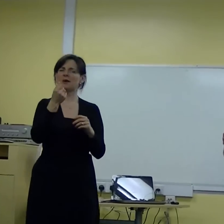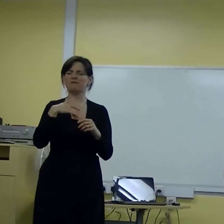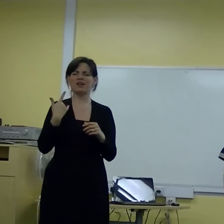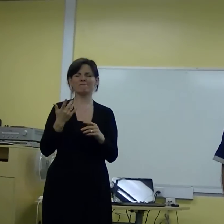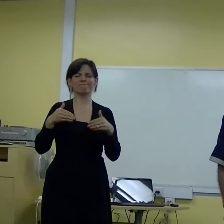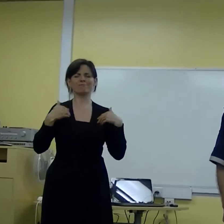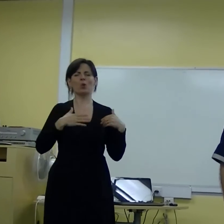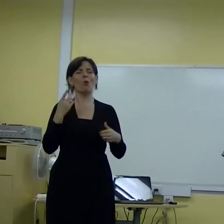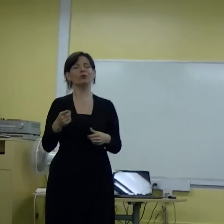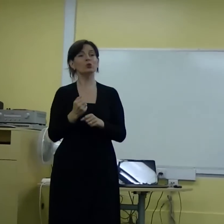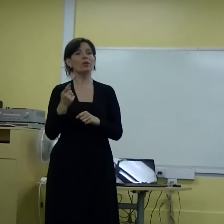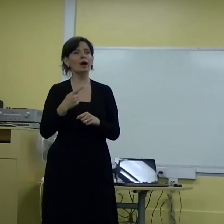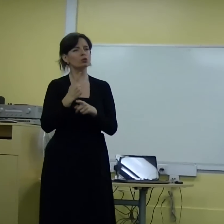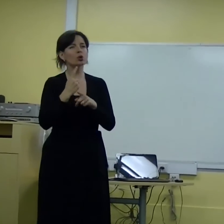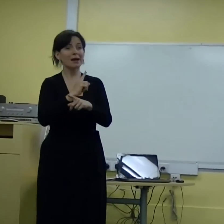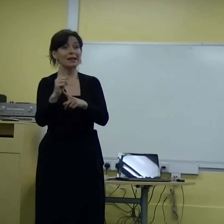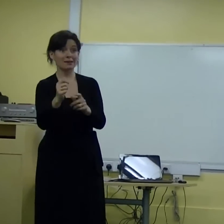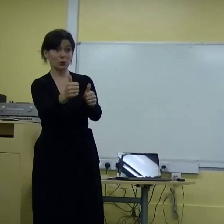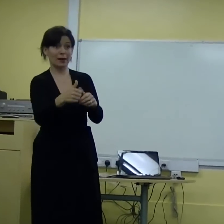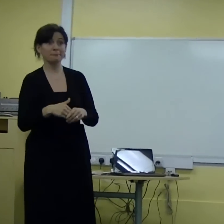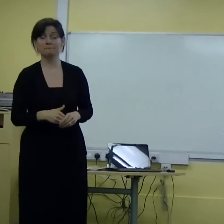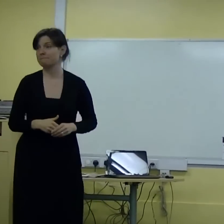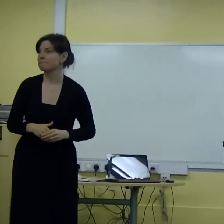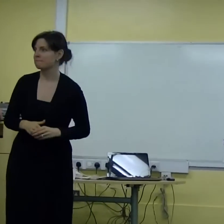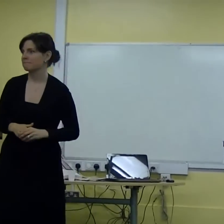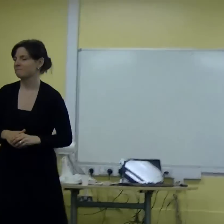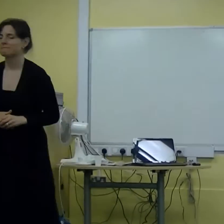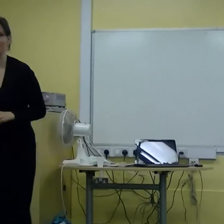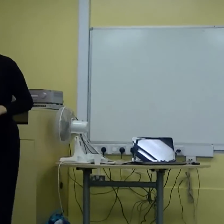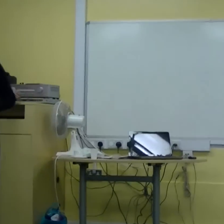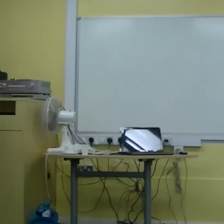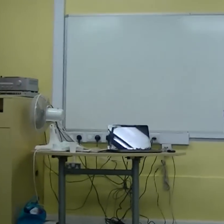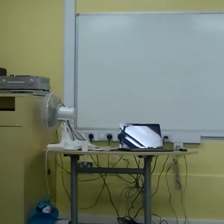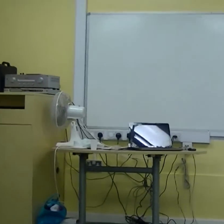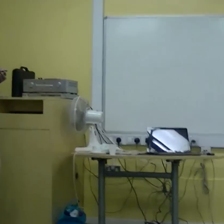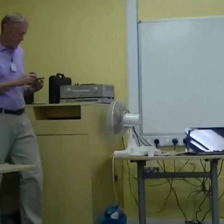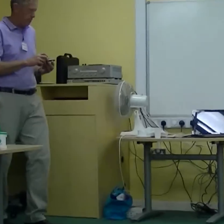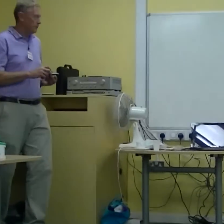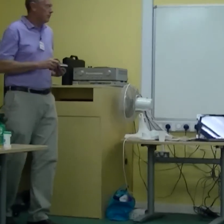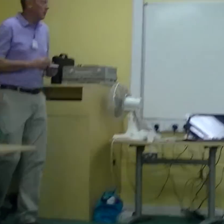Okay? CPR.